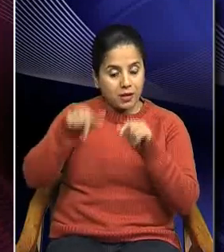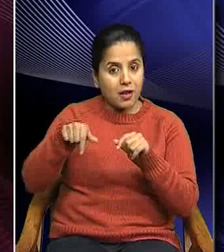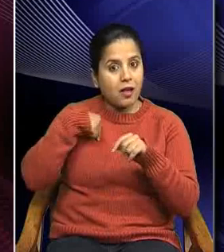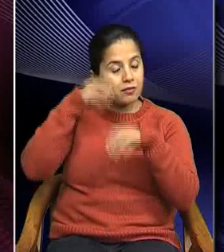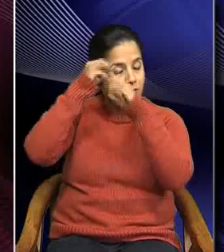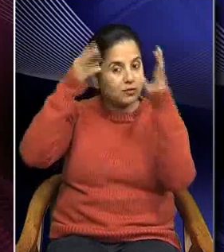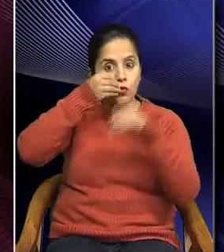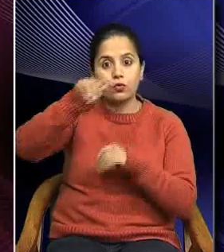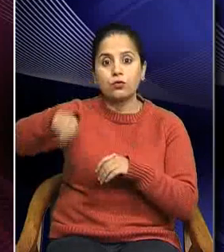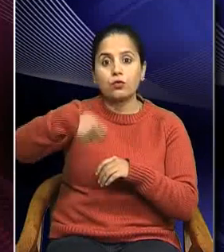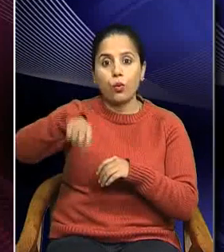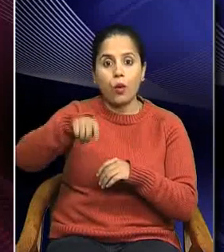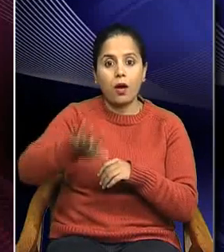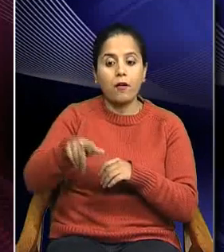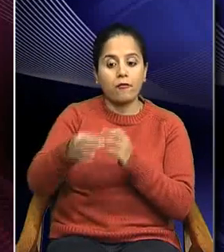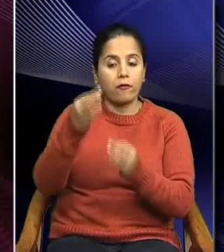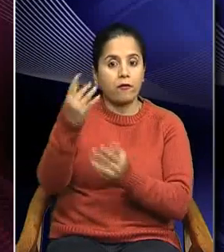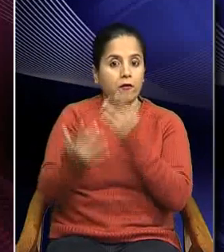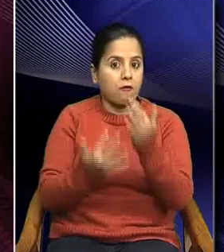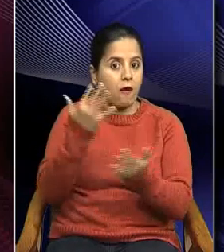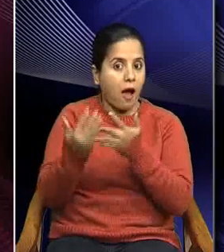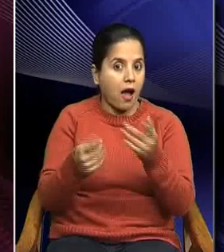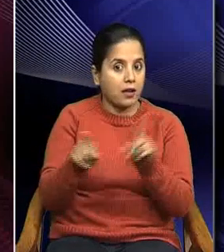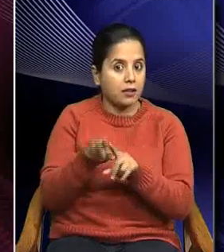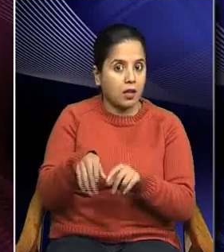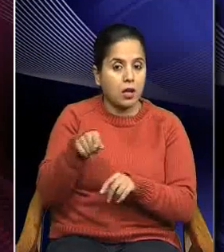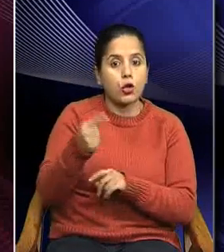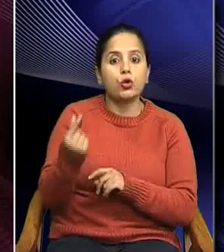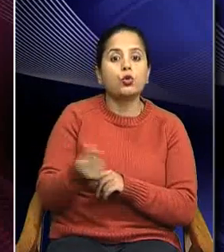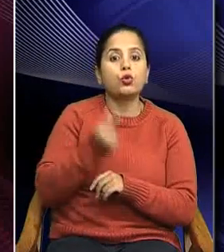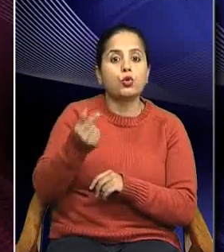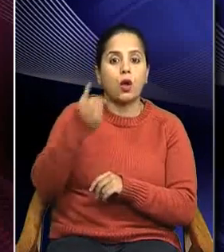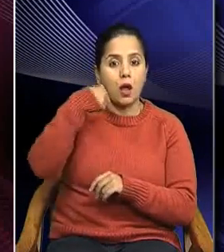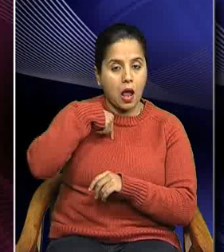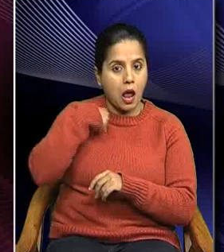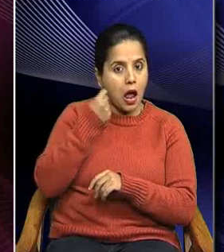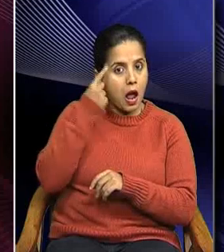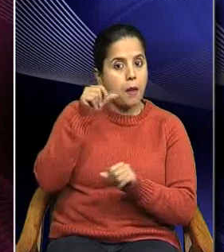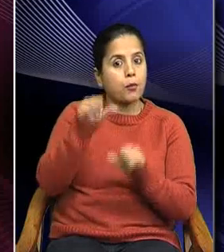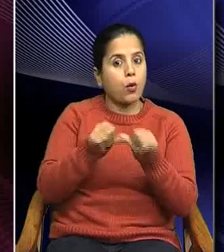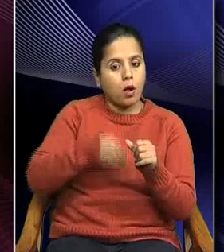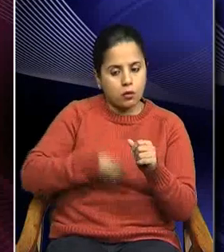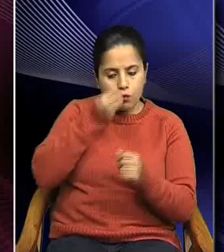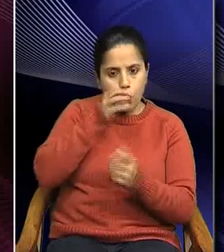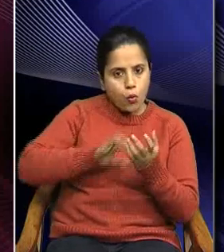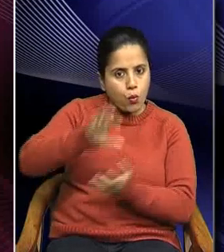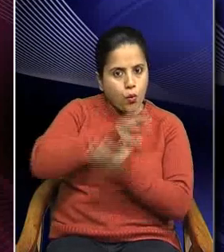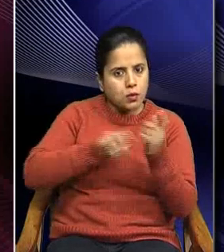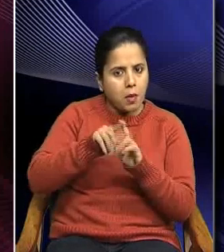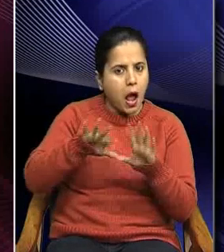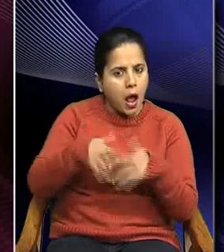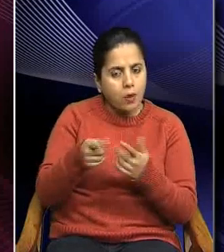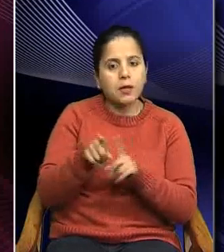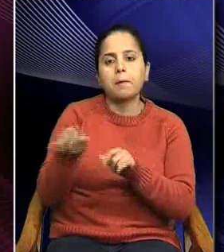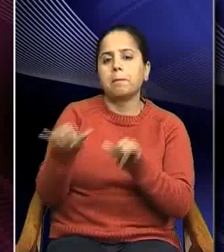cooking through fire is used to understand the process of digestion. And